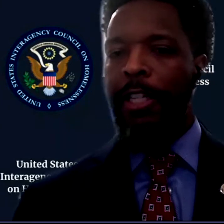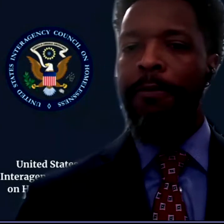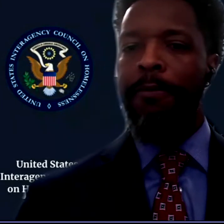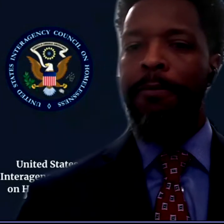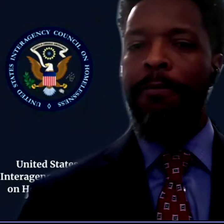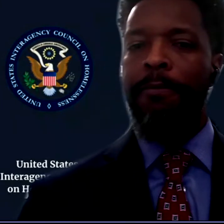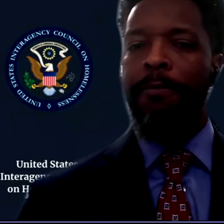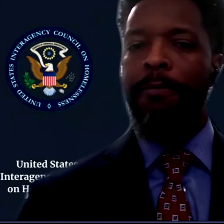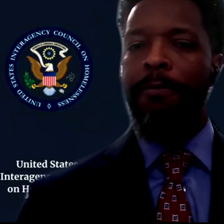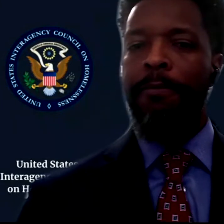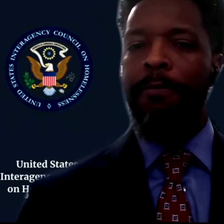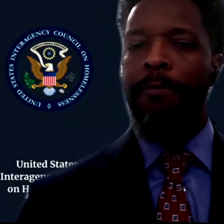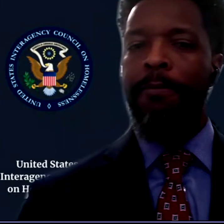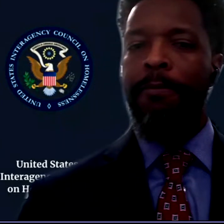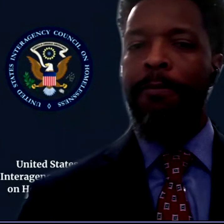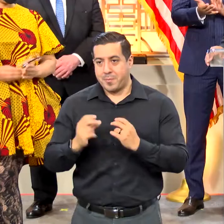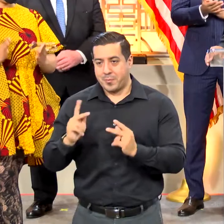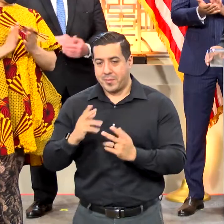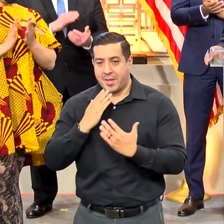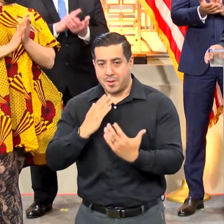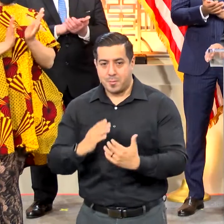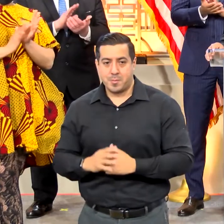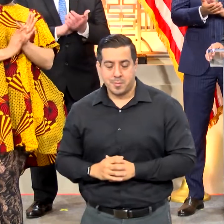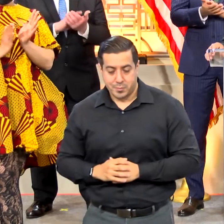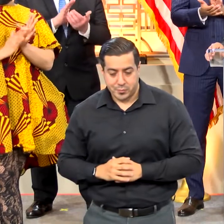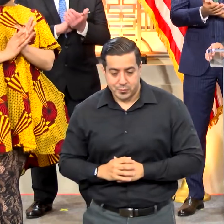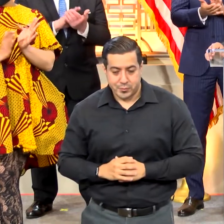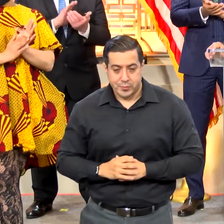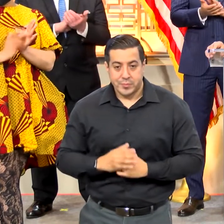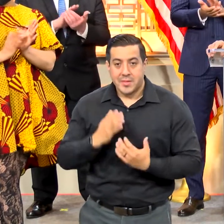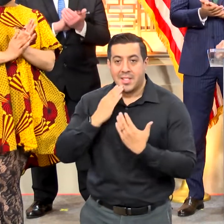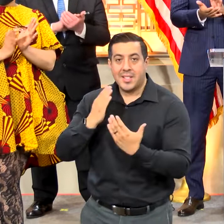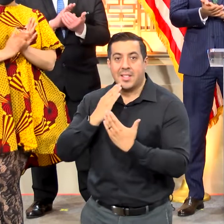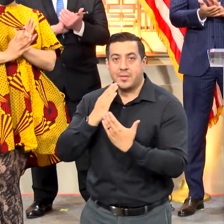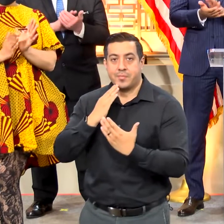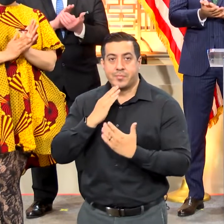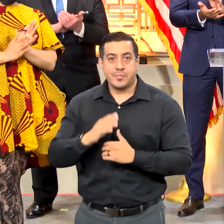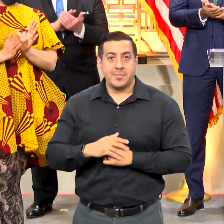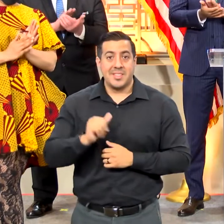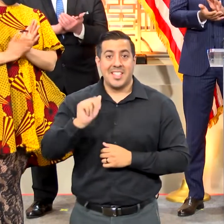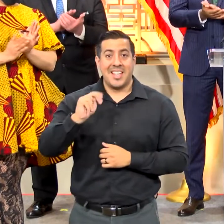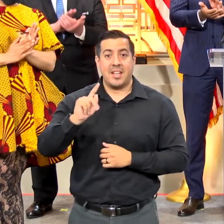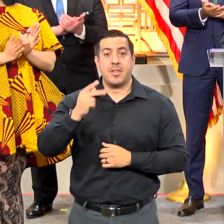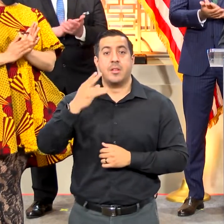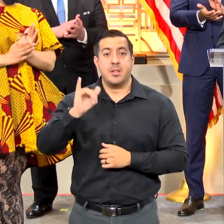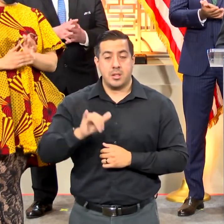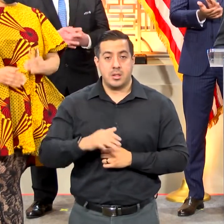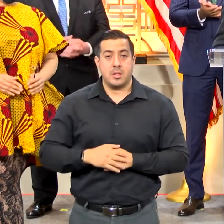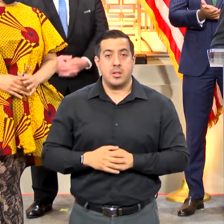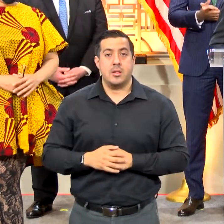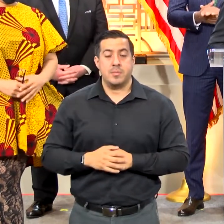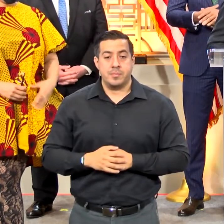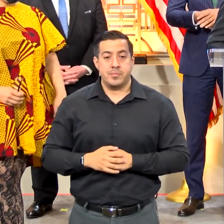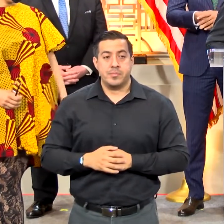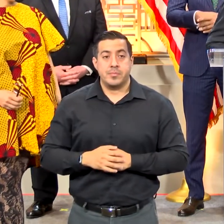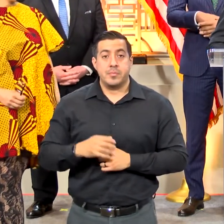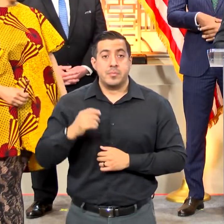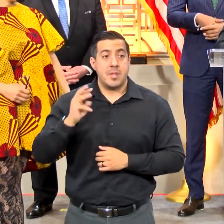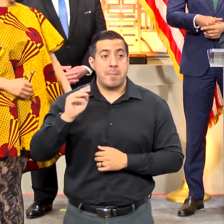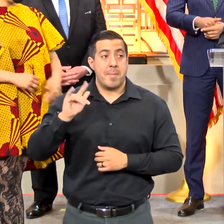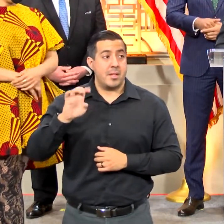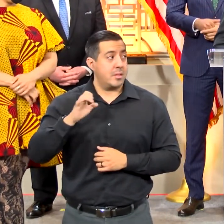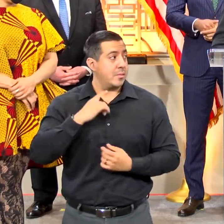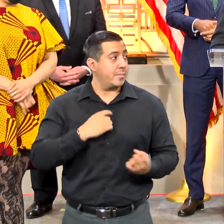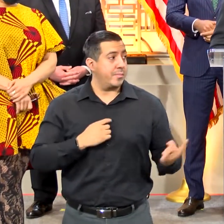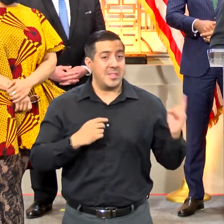the official signing. Thank you very much. Thank you very much, Anthony. And again, with USICH.